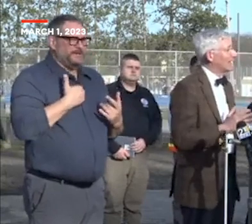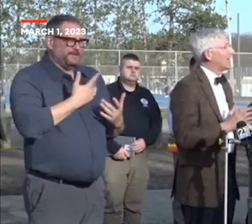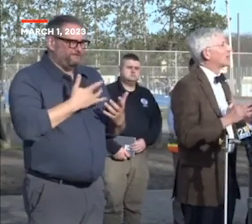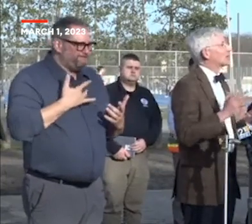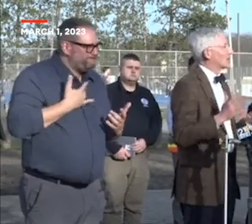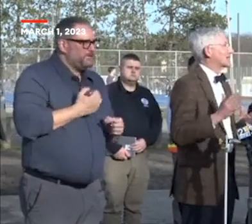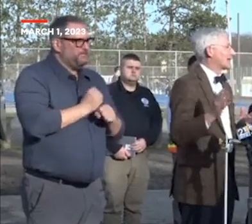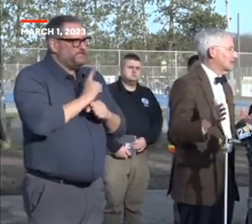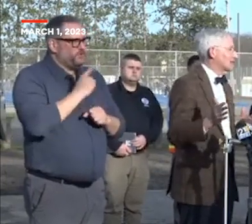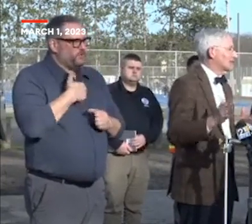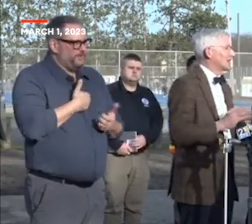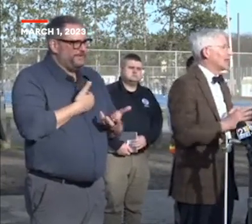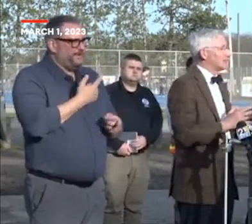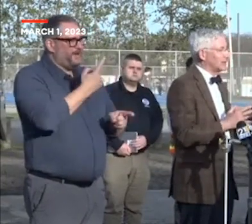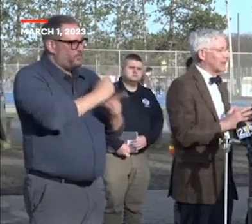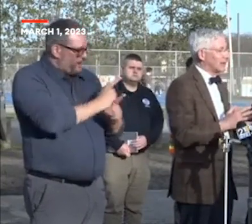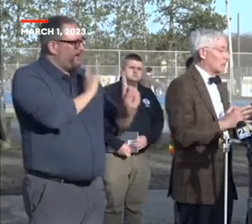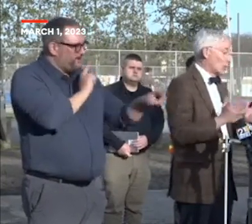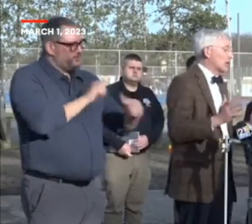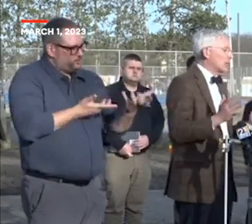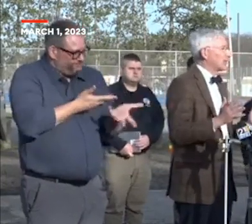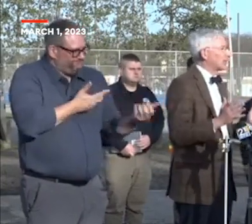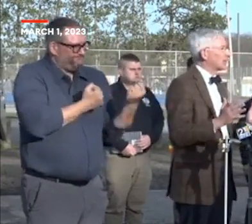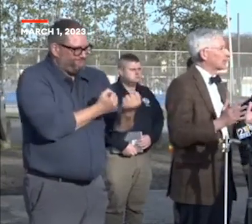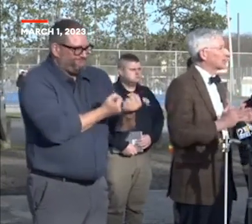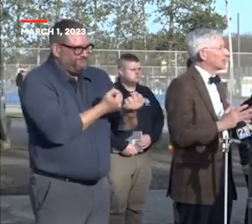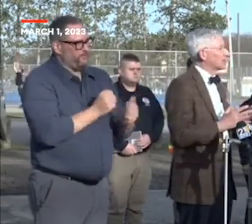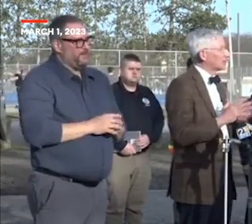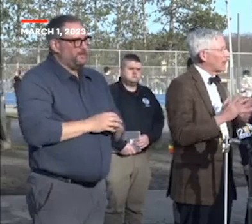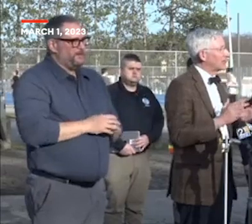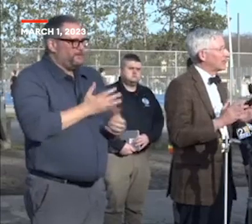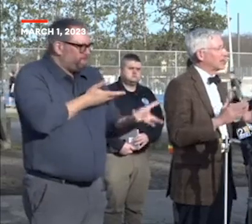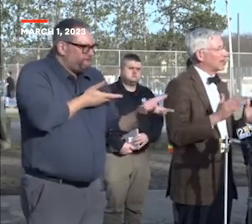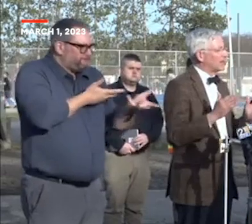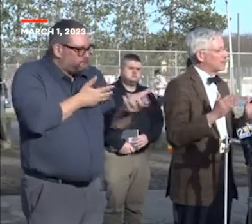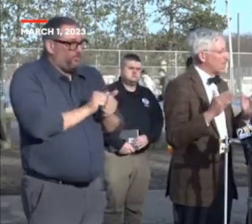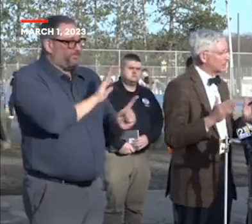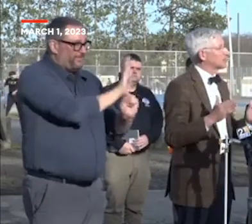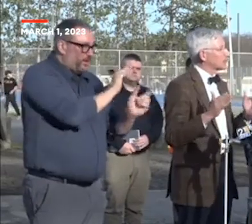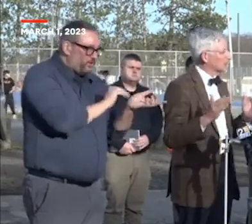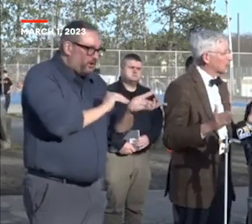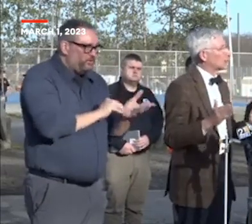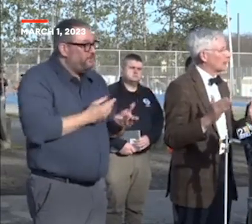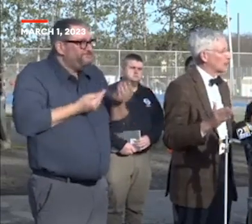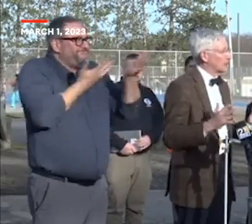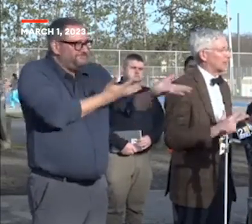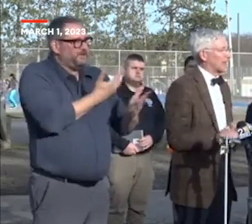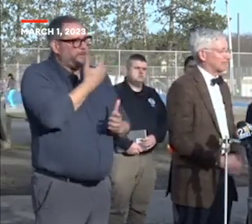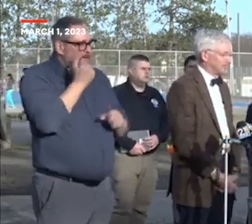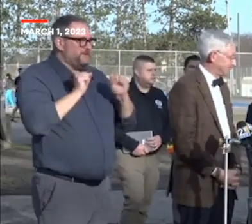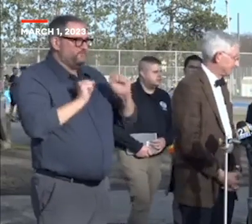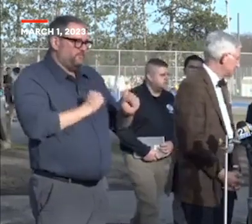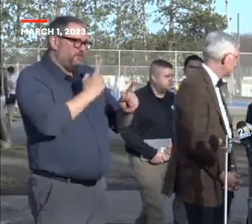arriving at the correct answers and working with their doctors to arrive at the best, most appropriate treatment